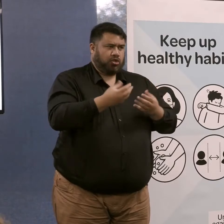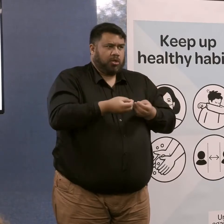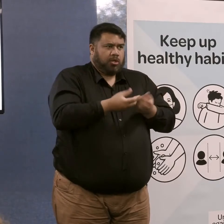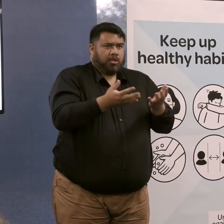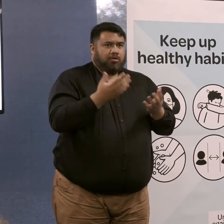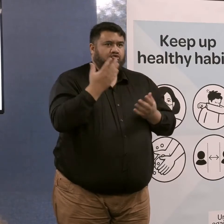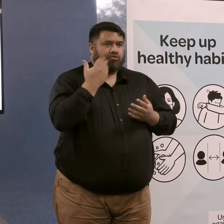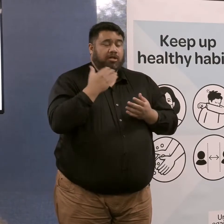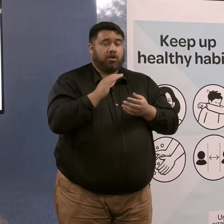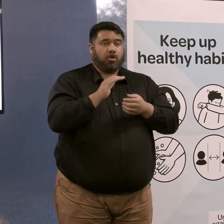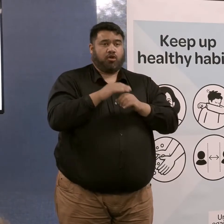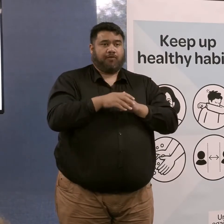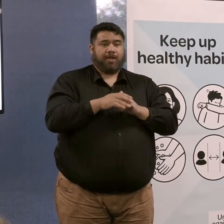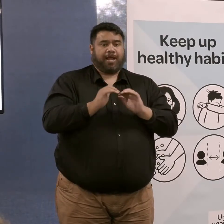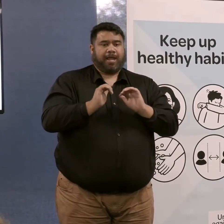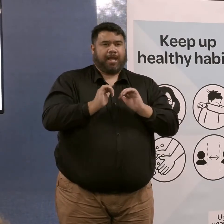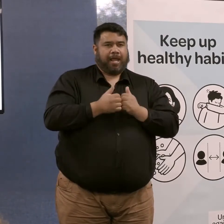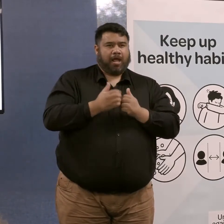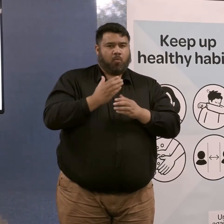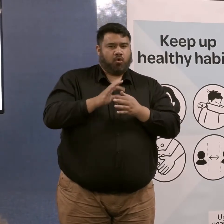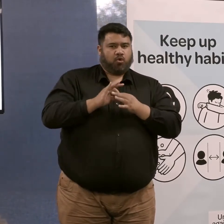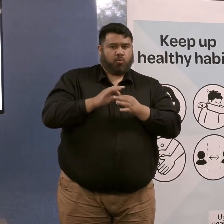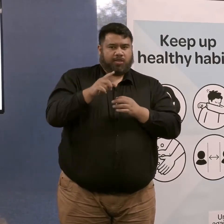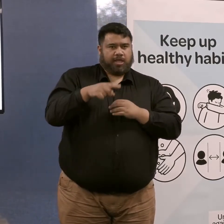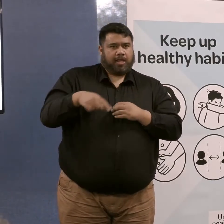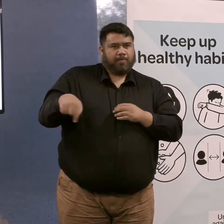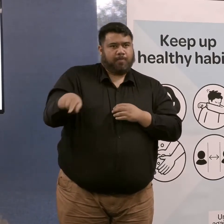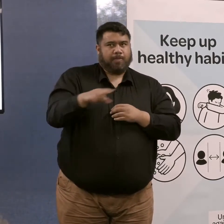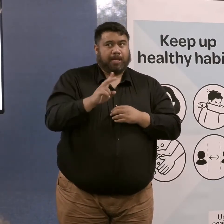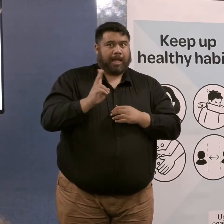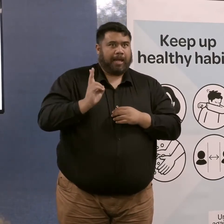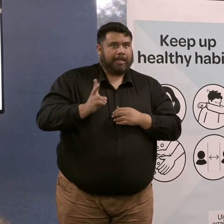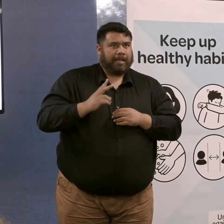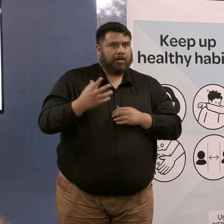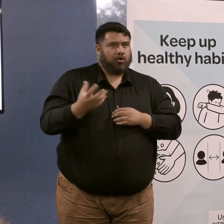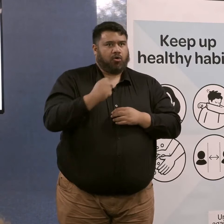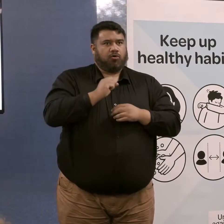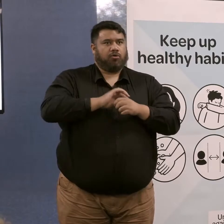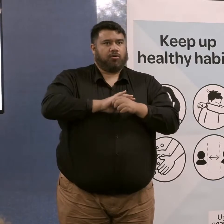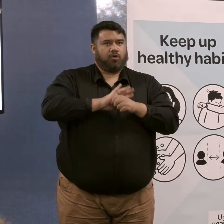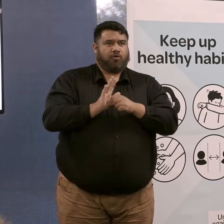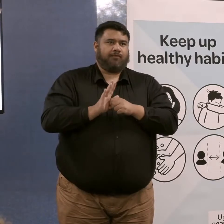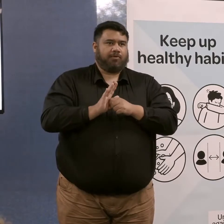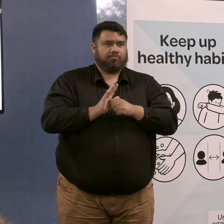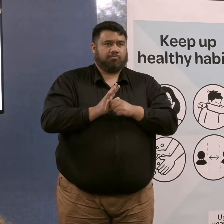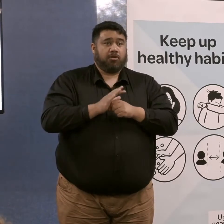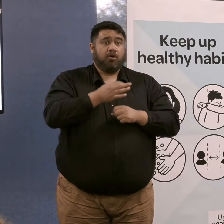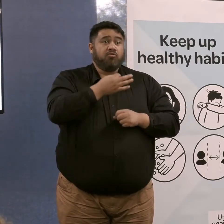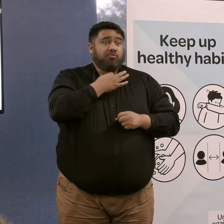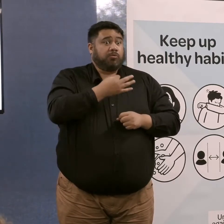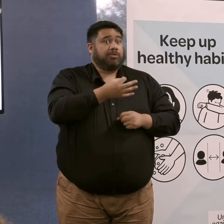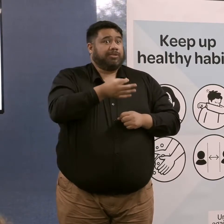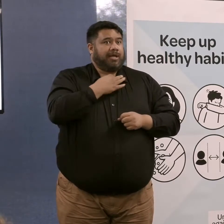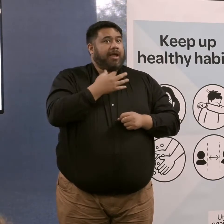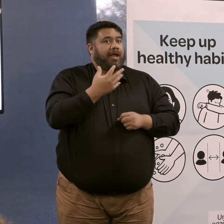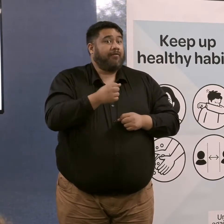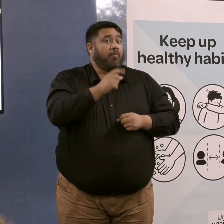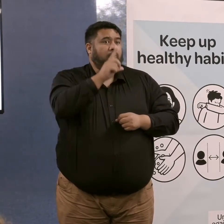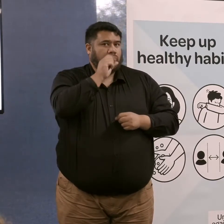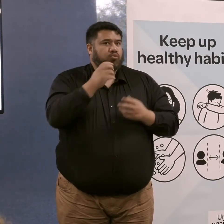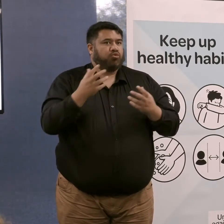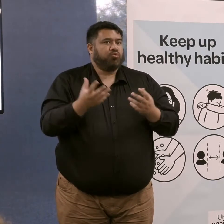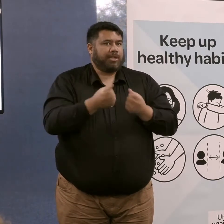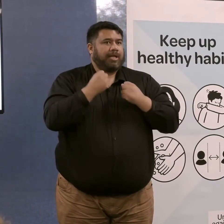whether and how to test people who might be reinfected with COVID. There is a risk. It seems to be a small risk, but there is a